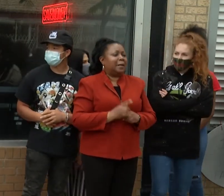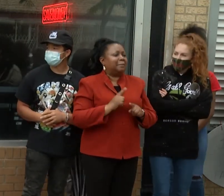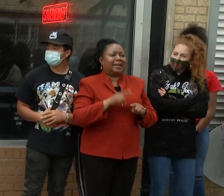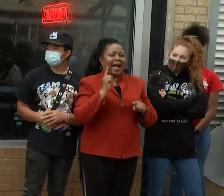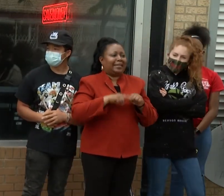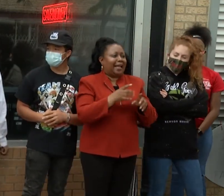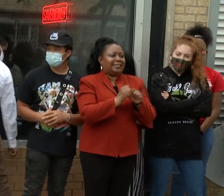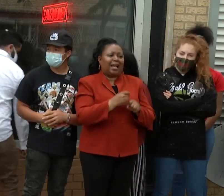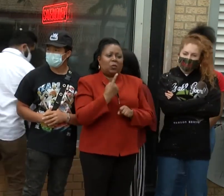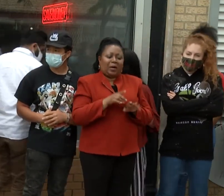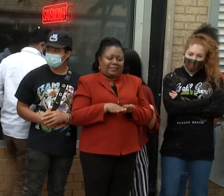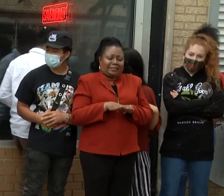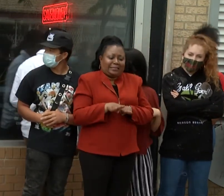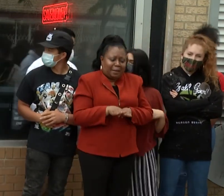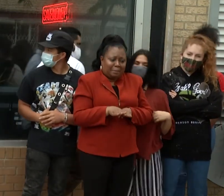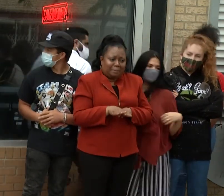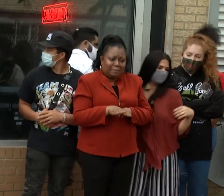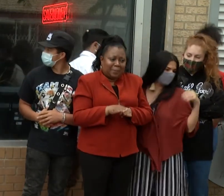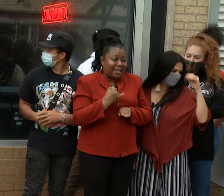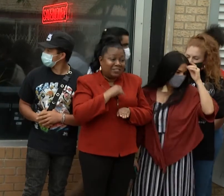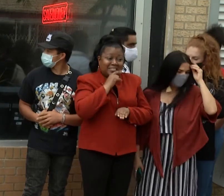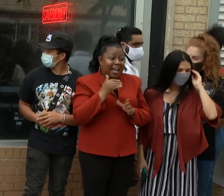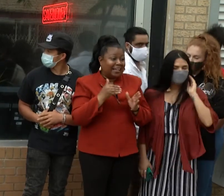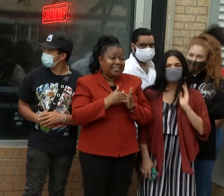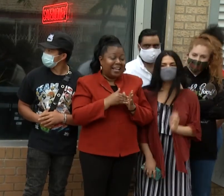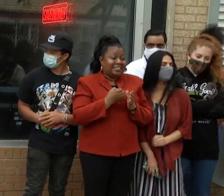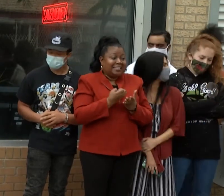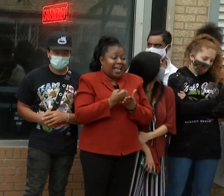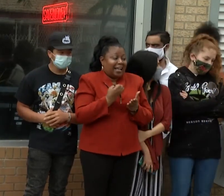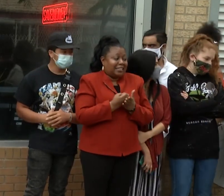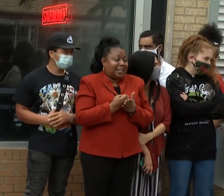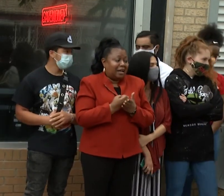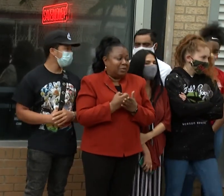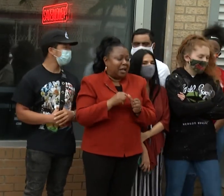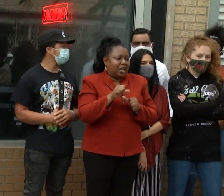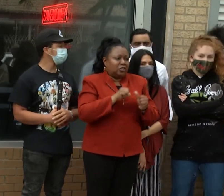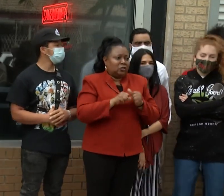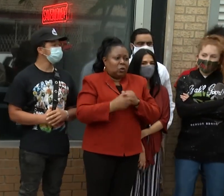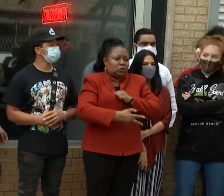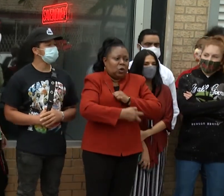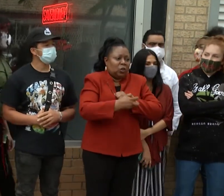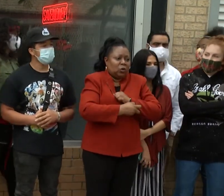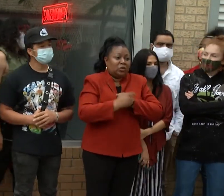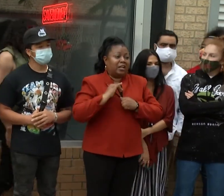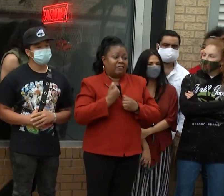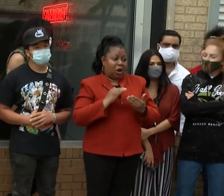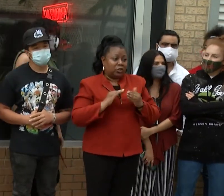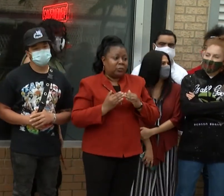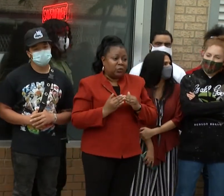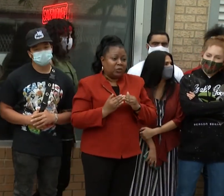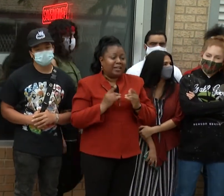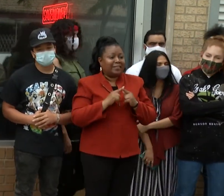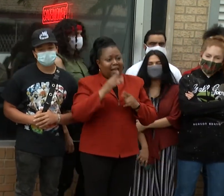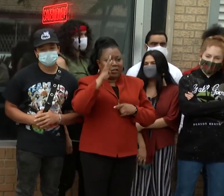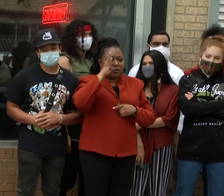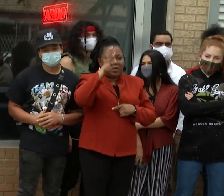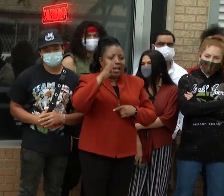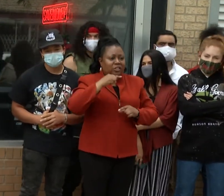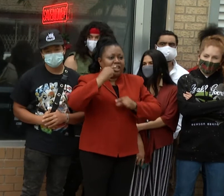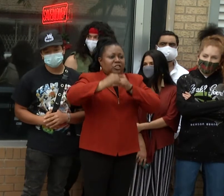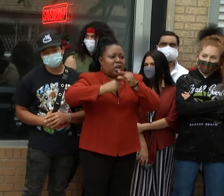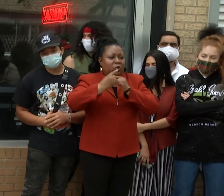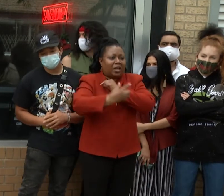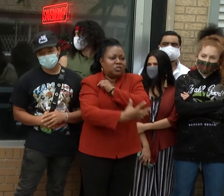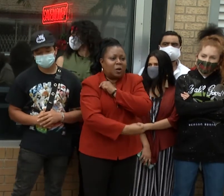but I can't take a single step if it's not against the economic and social looting of our communities that creates